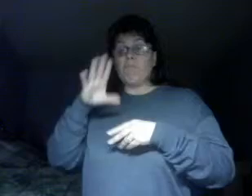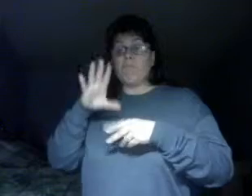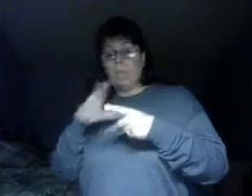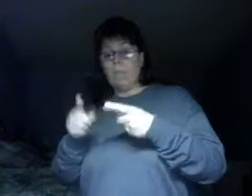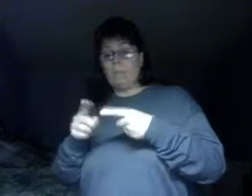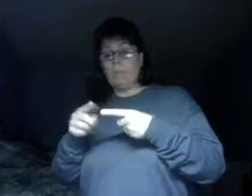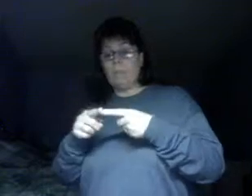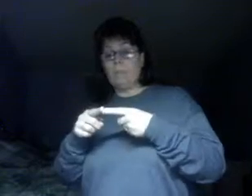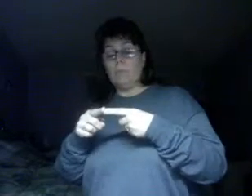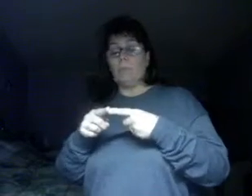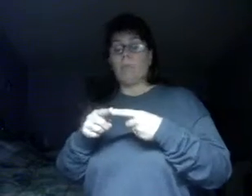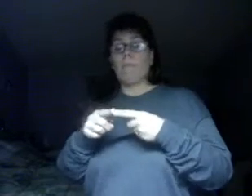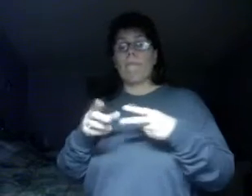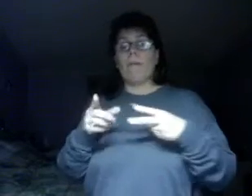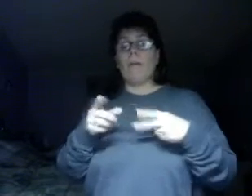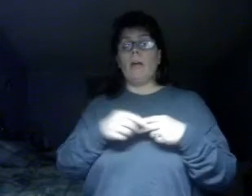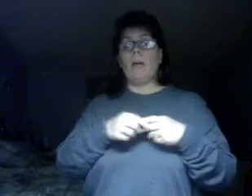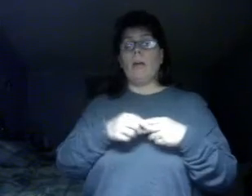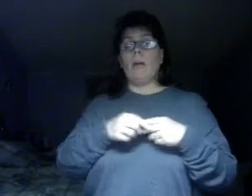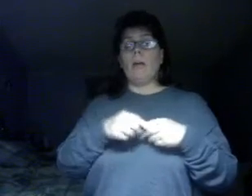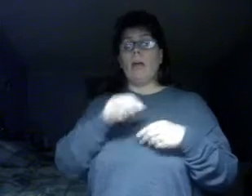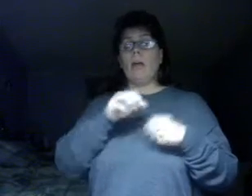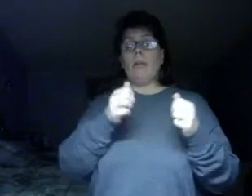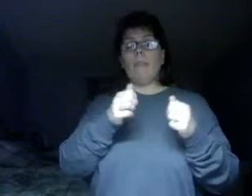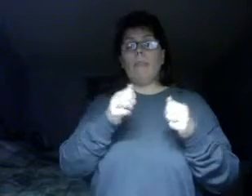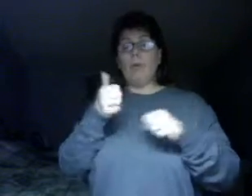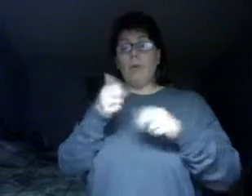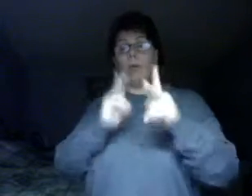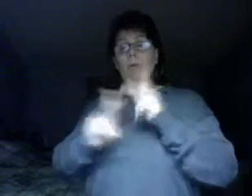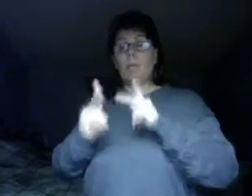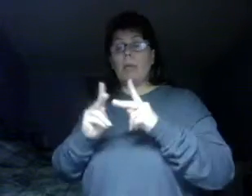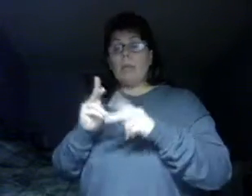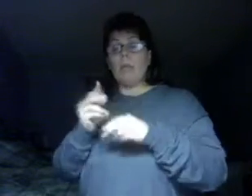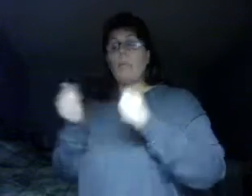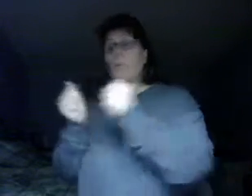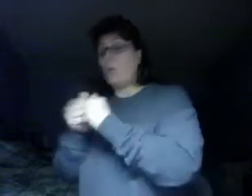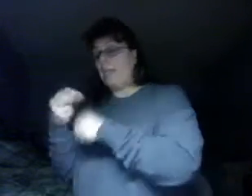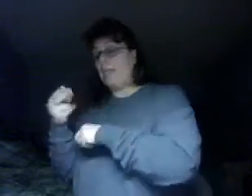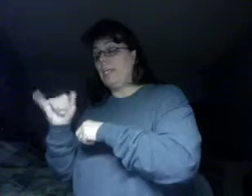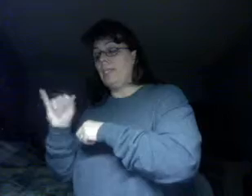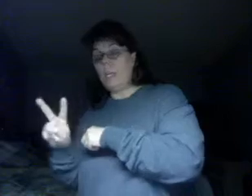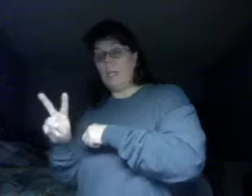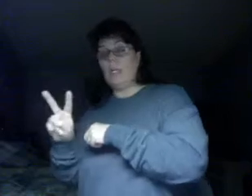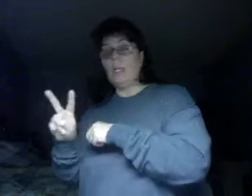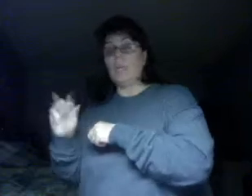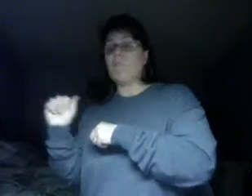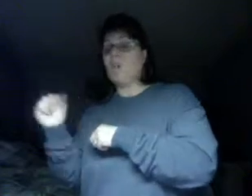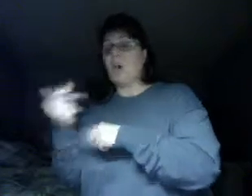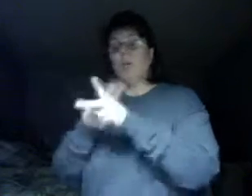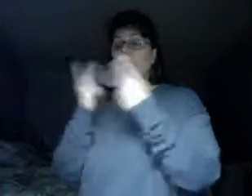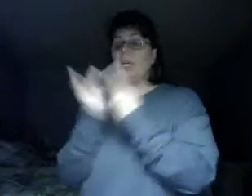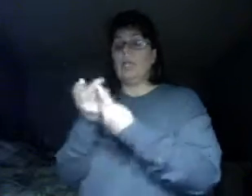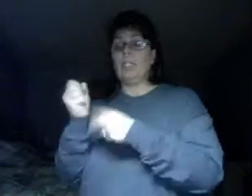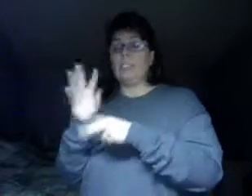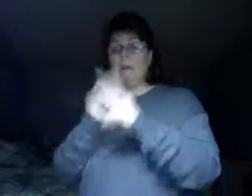with HIV infection, men, women, young, old, white, black, Hispanic, Oriental, all persons can